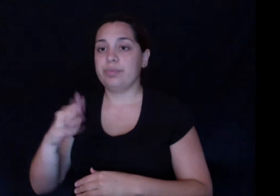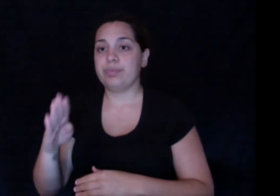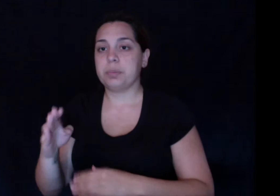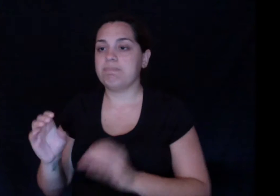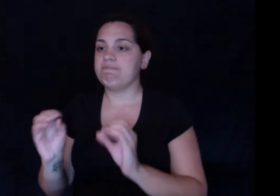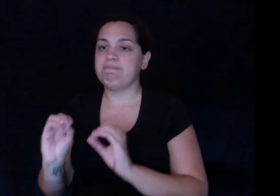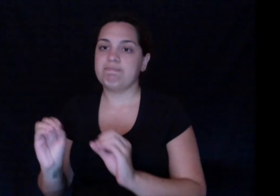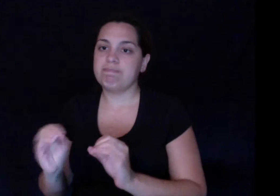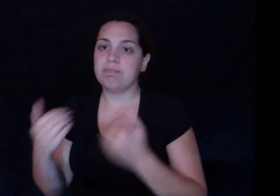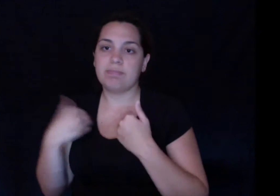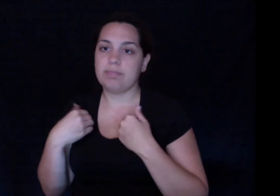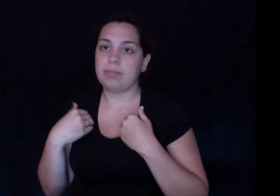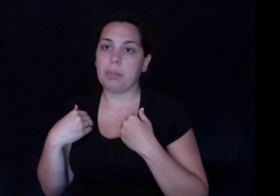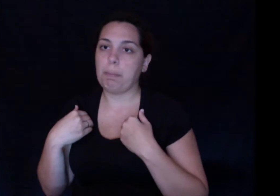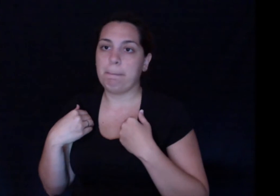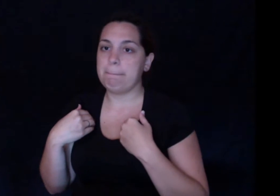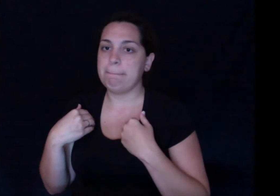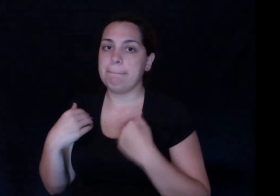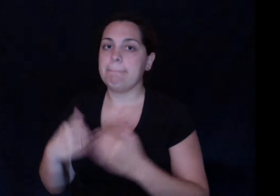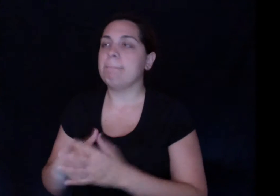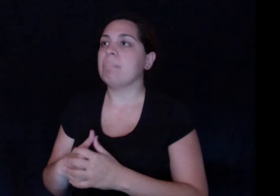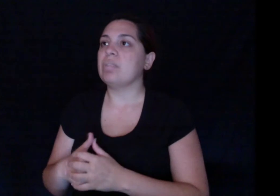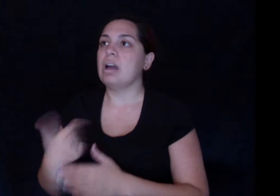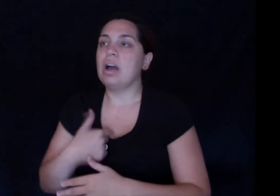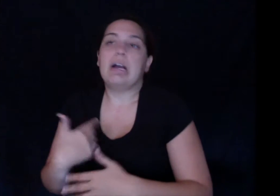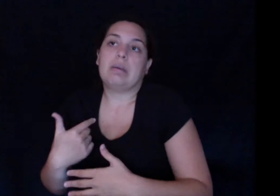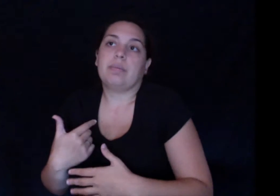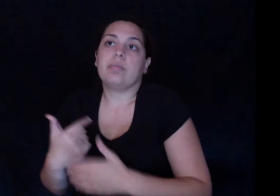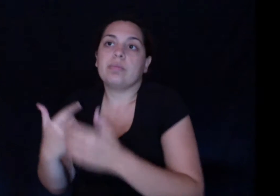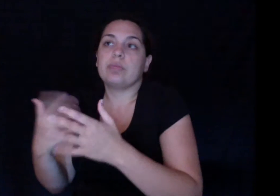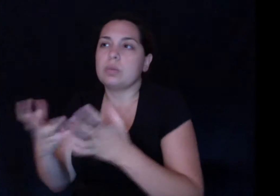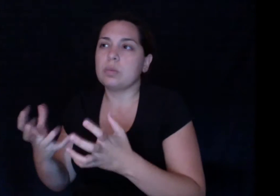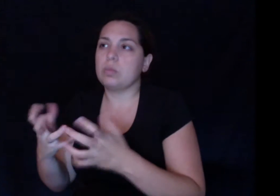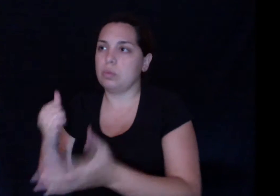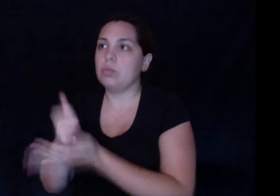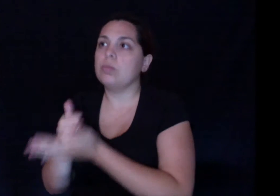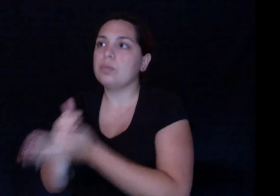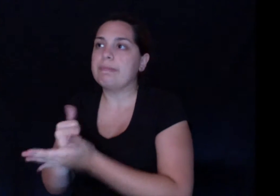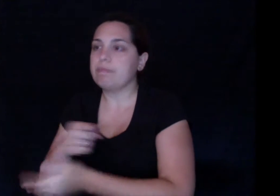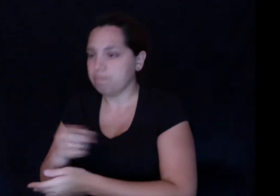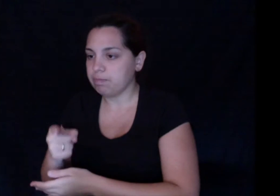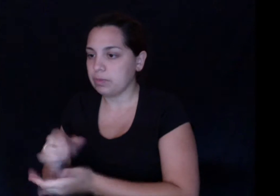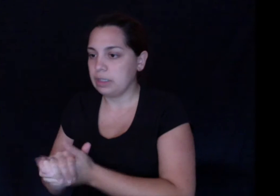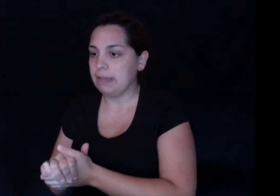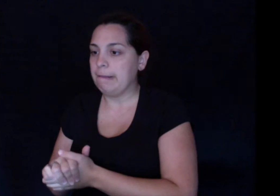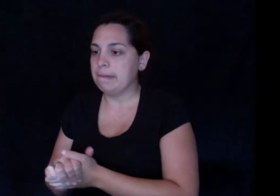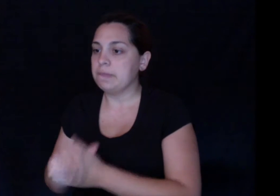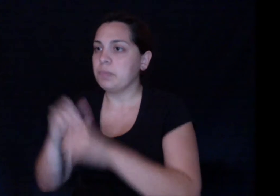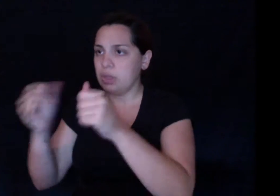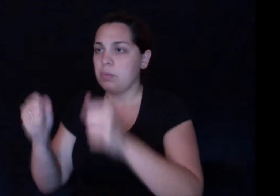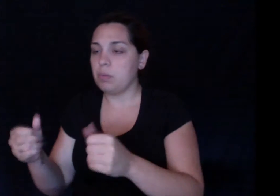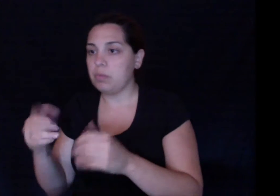around in my cheeks and whatnot, and then I sent it back, and I just forgot about it. And then after a little bit, I found a new job and I come home from